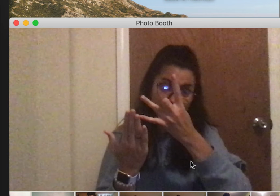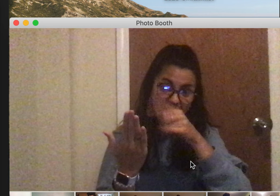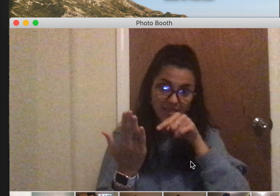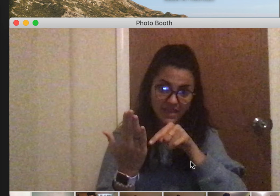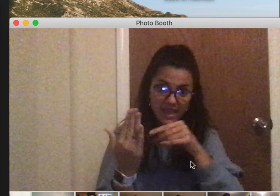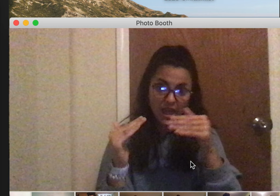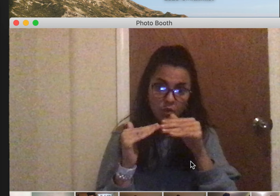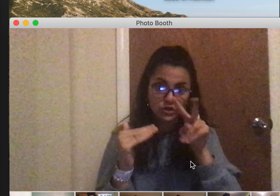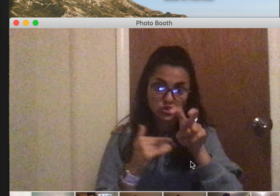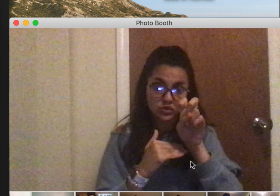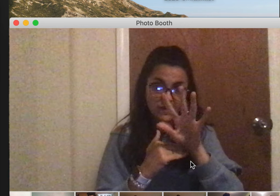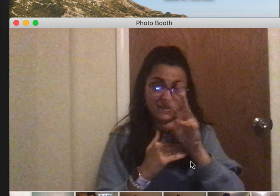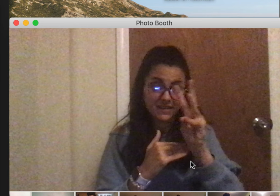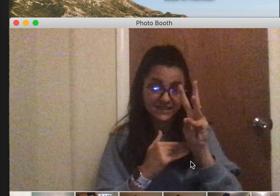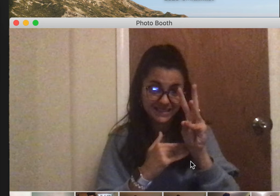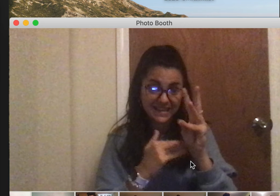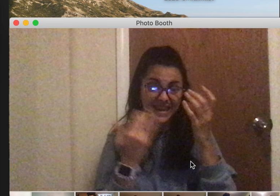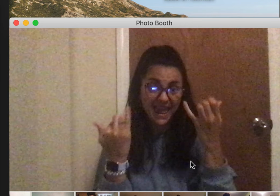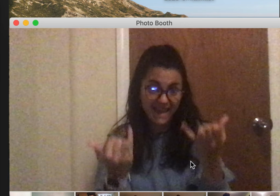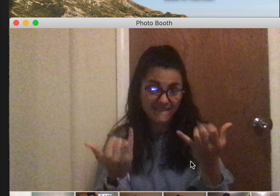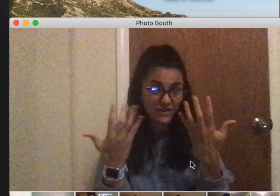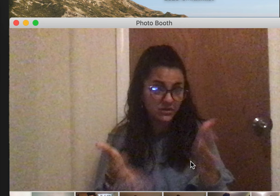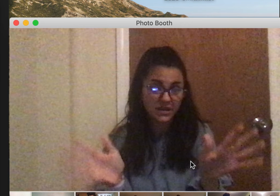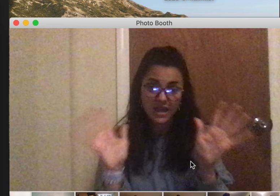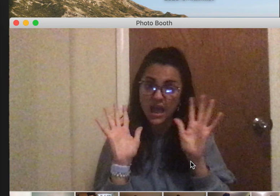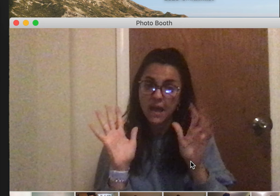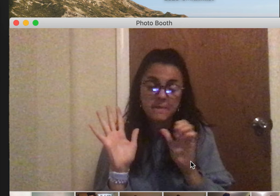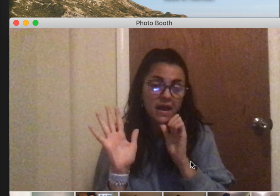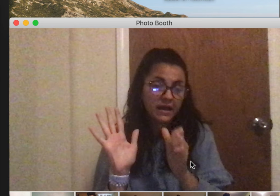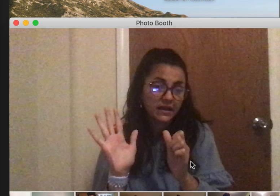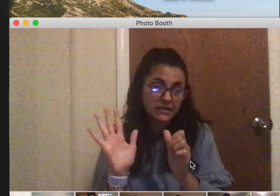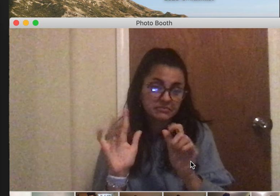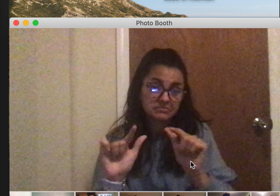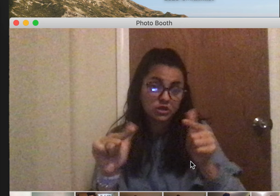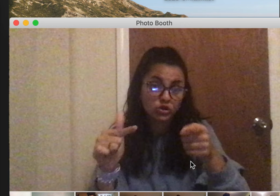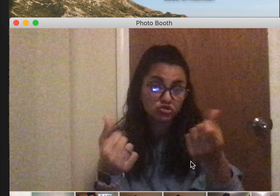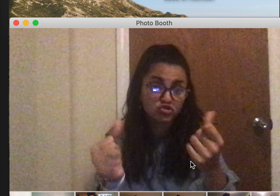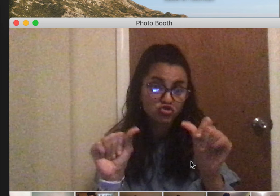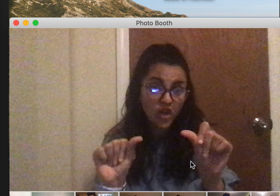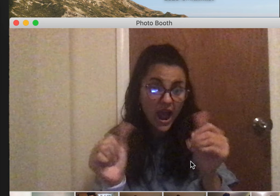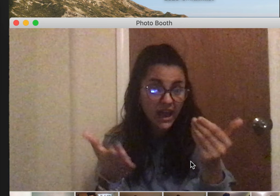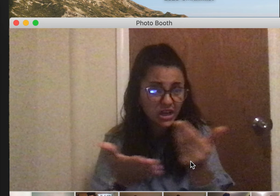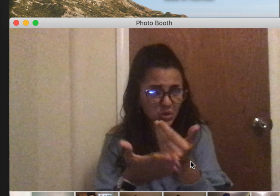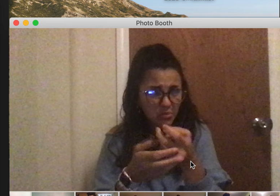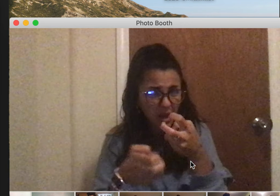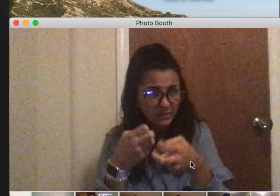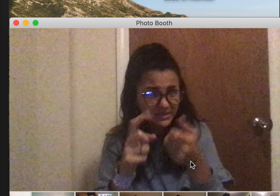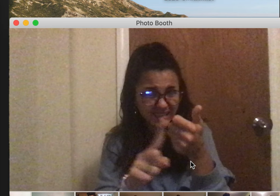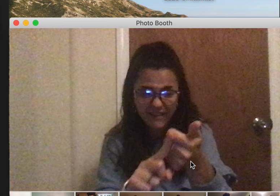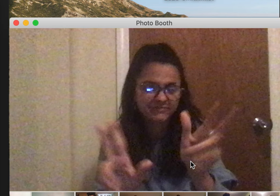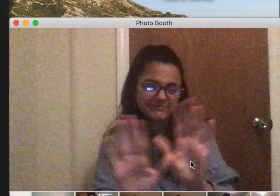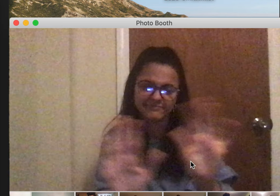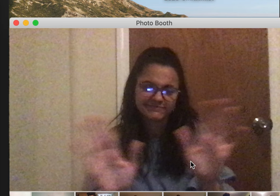guys there. Today, I'm not going to have you try any problems on your own. I would just like you to upload your notes.